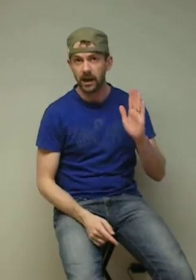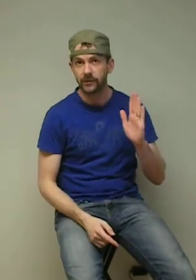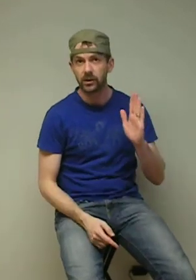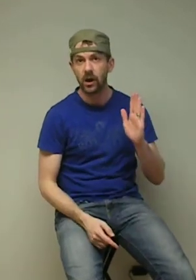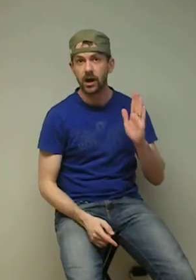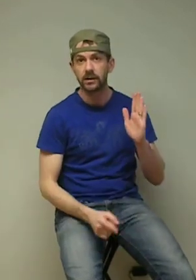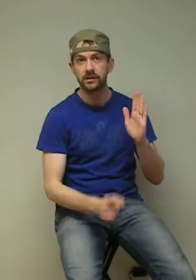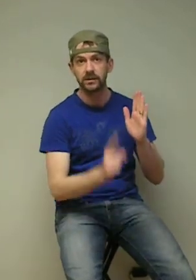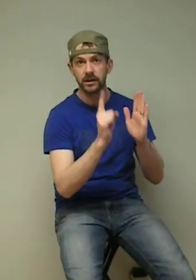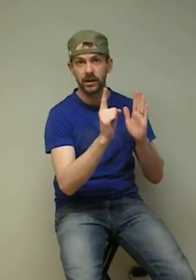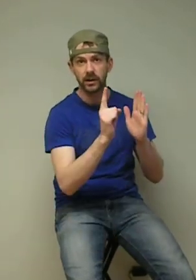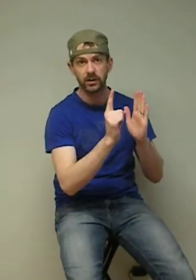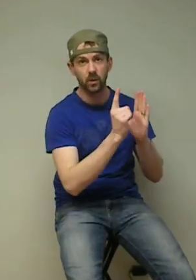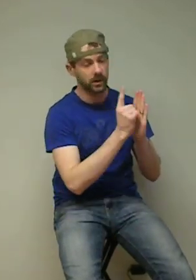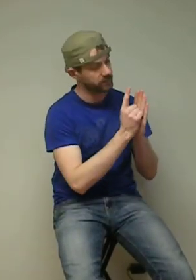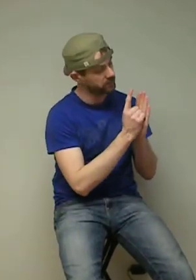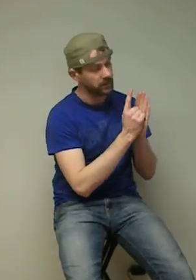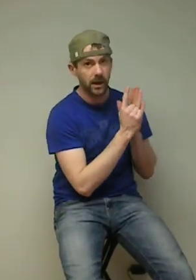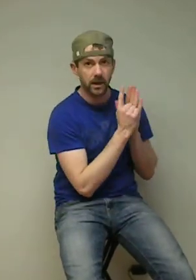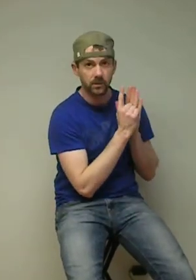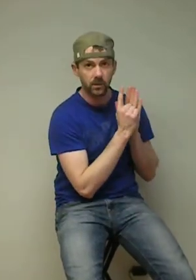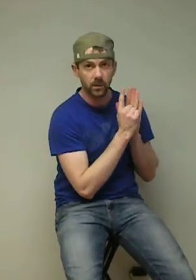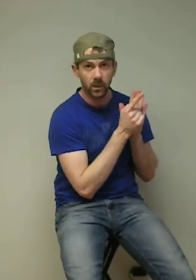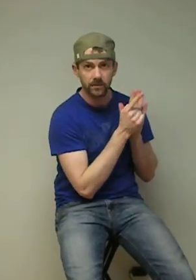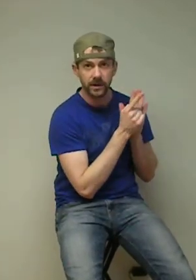have your clock and get your 1 and 1 minute.